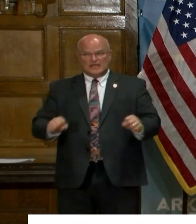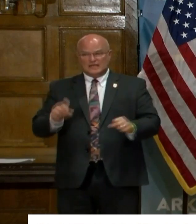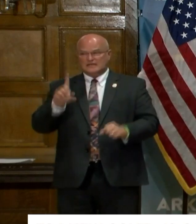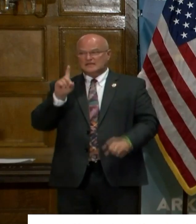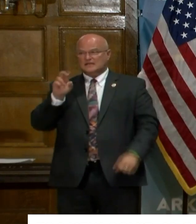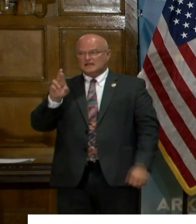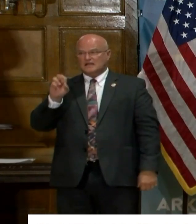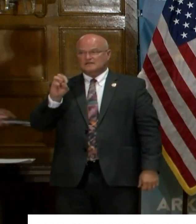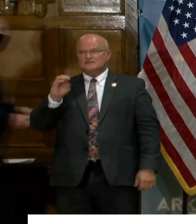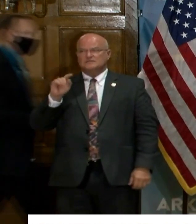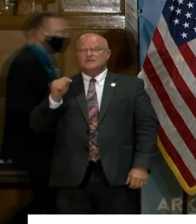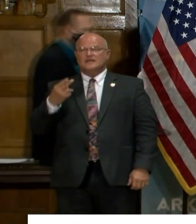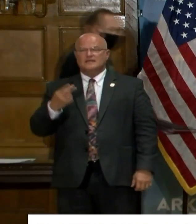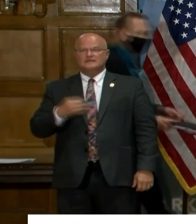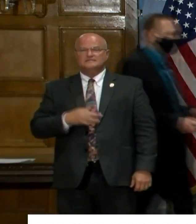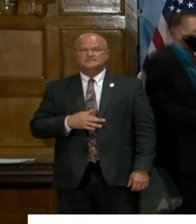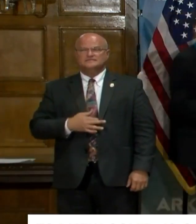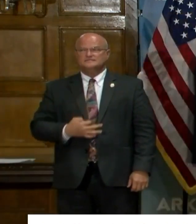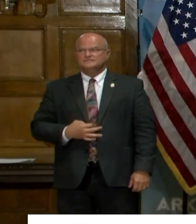Smith?